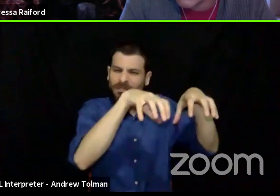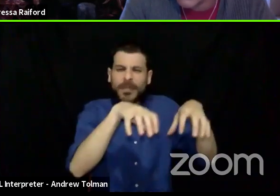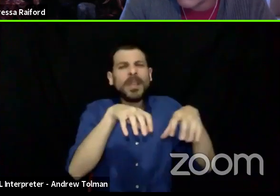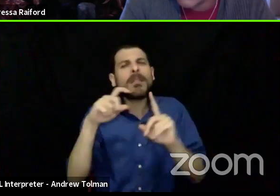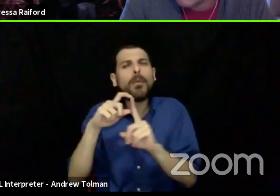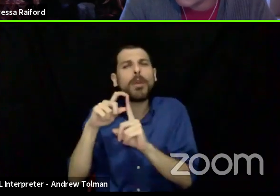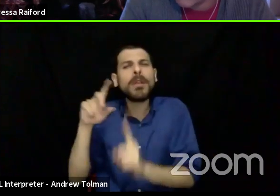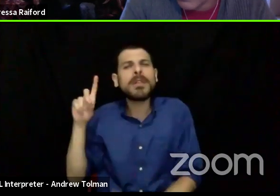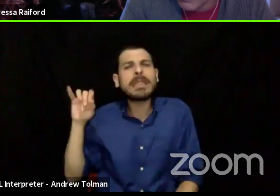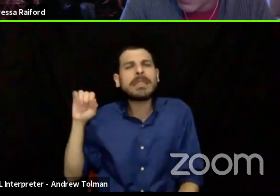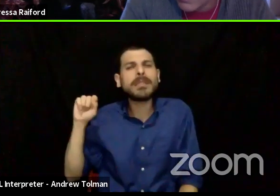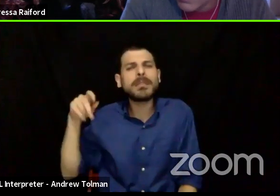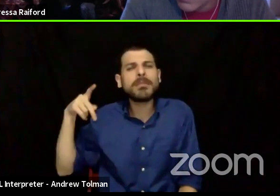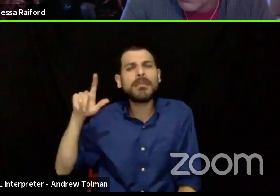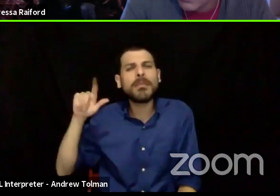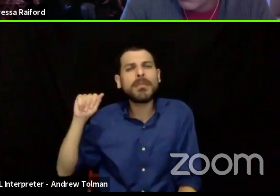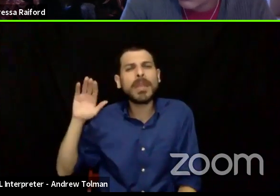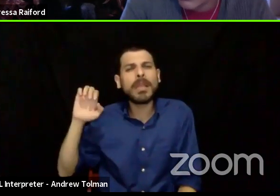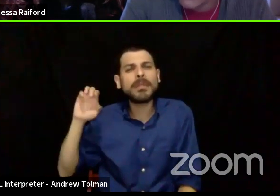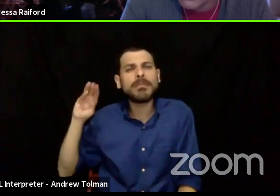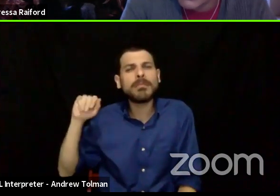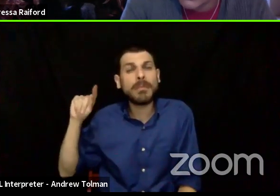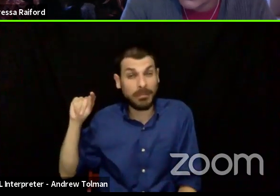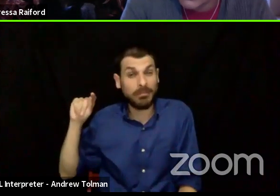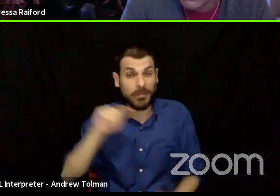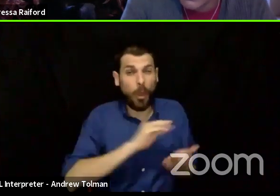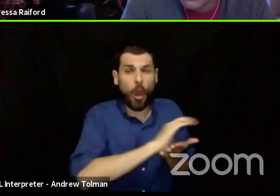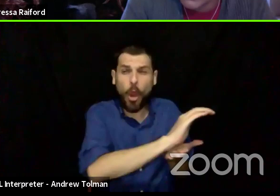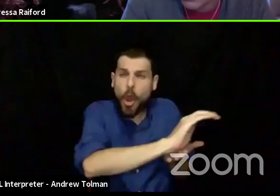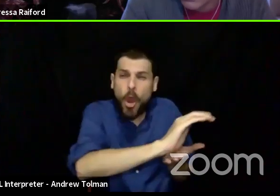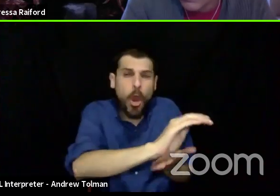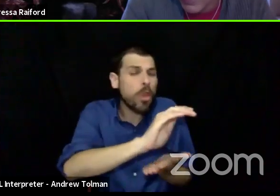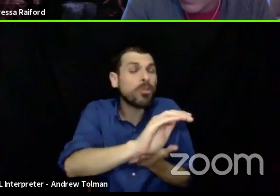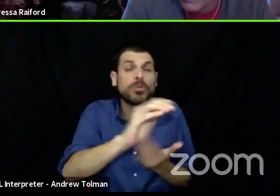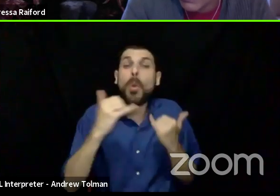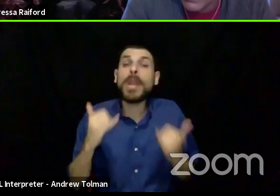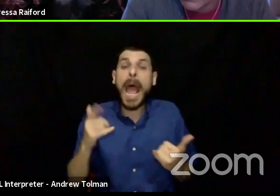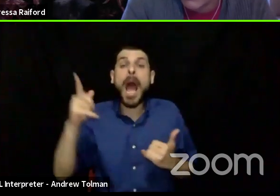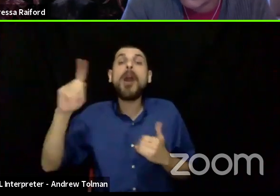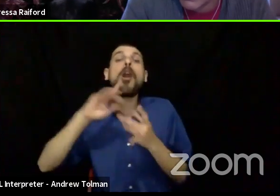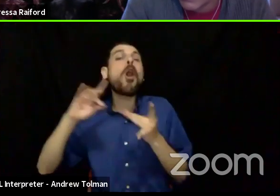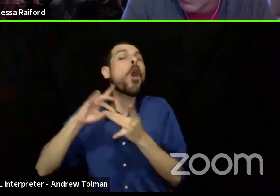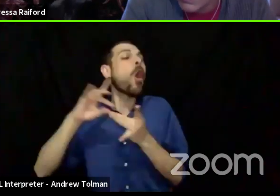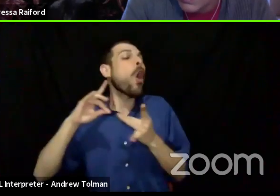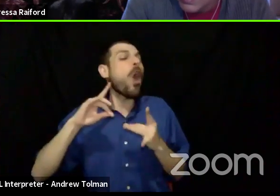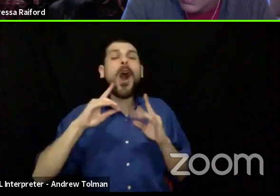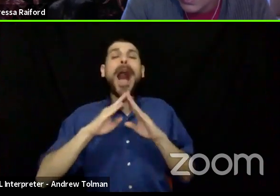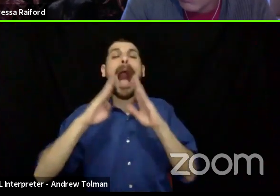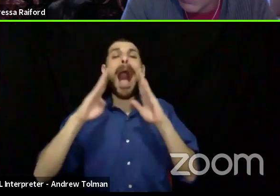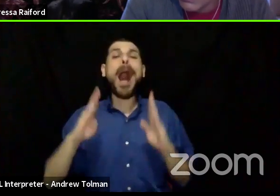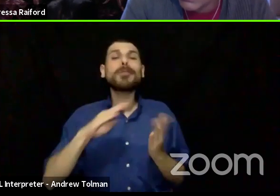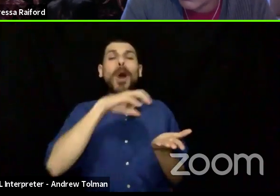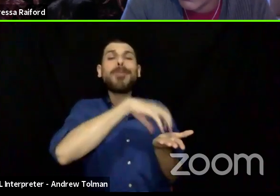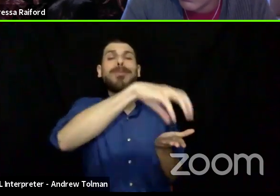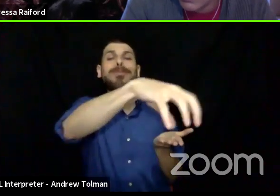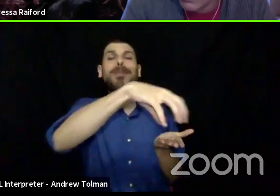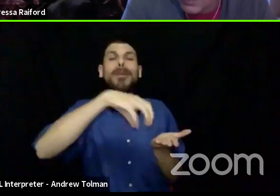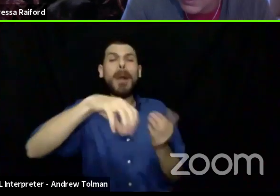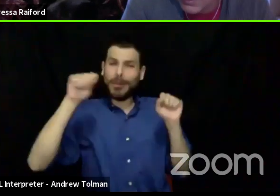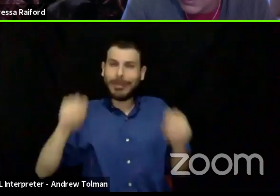they tell us in affordable housing and whatever is going to bring in our value, we still have empty lots that are still